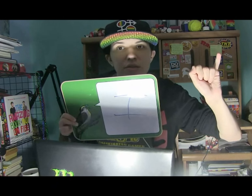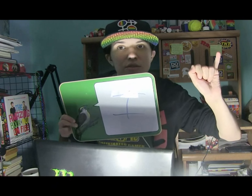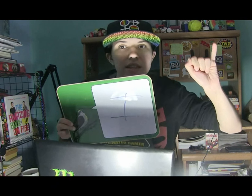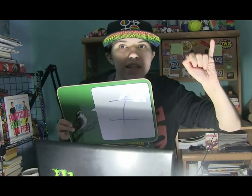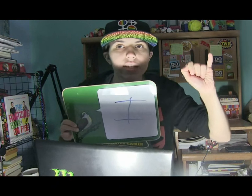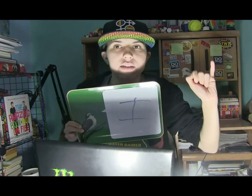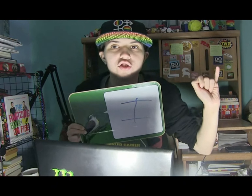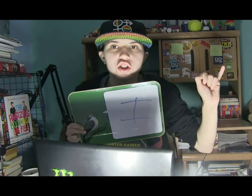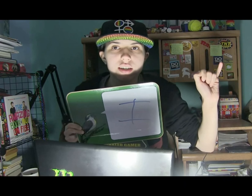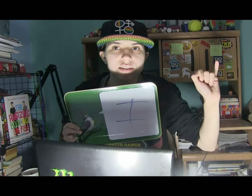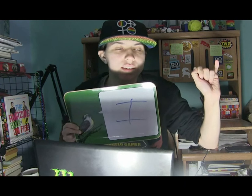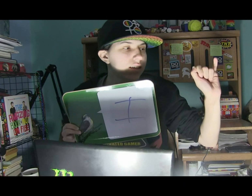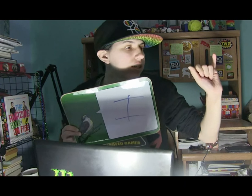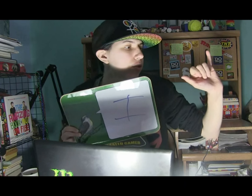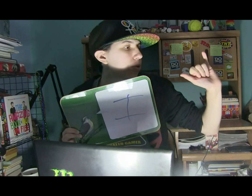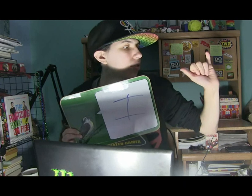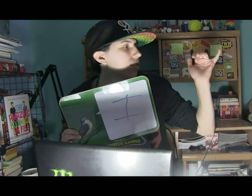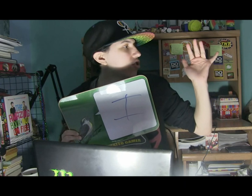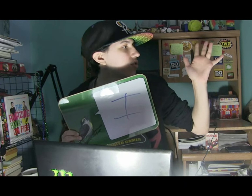Literally, it is just your